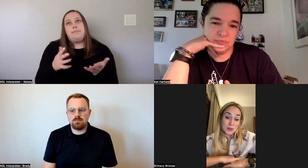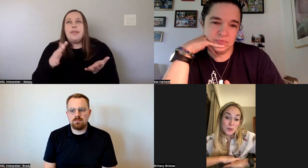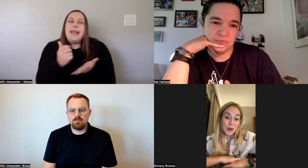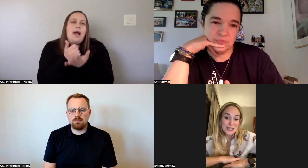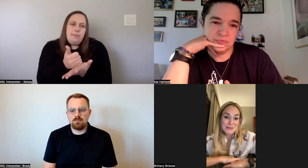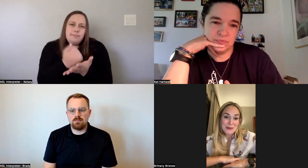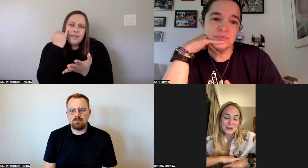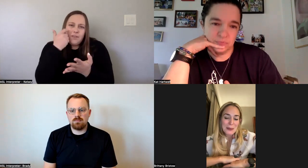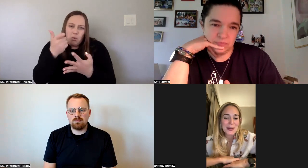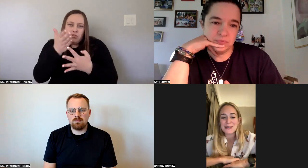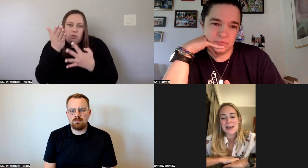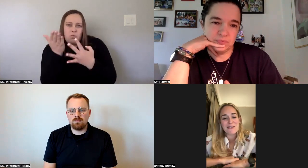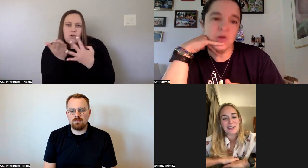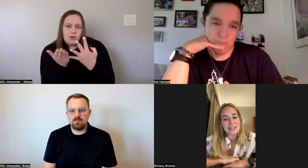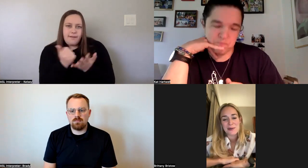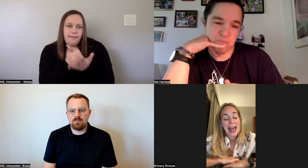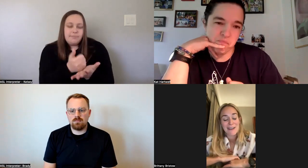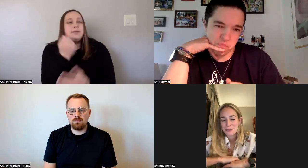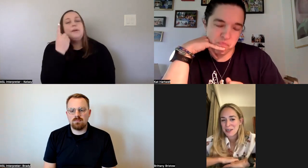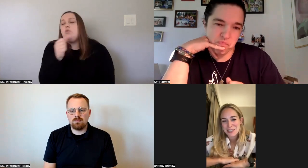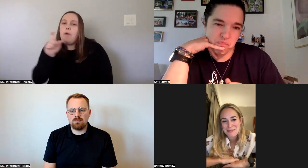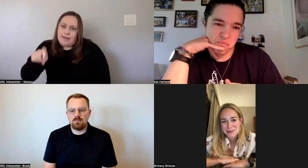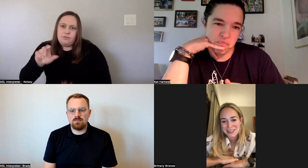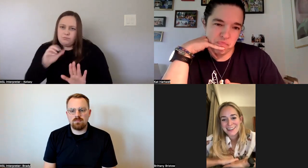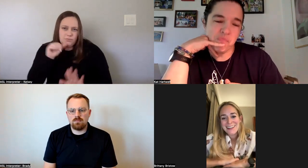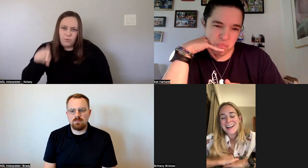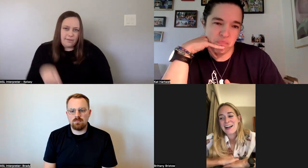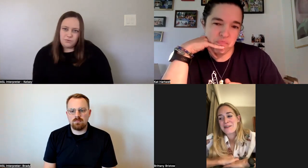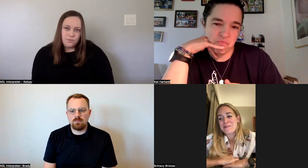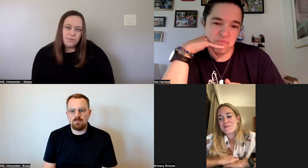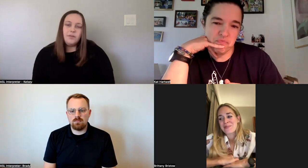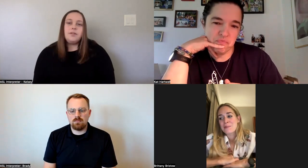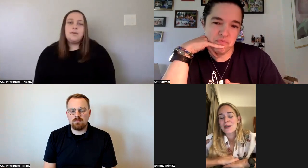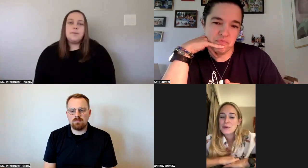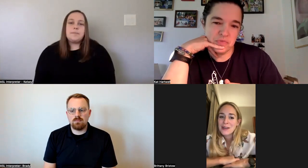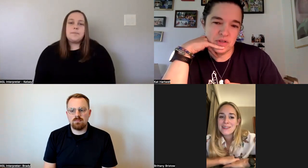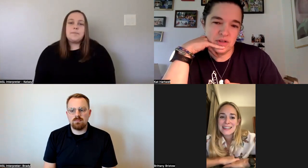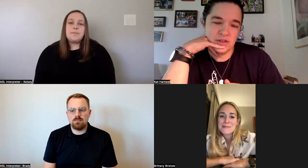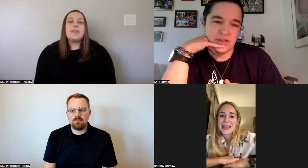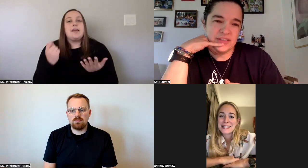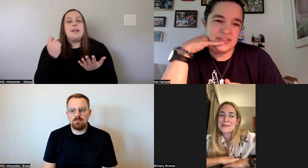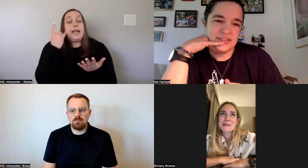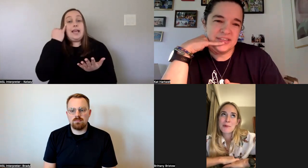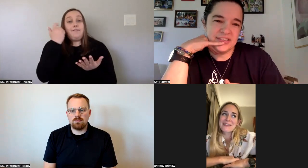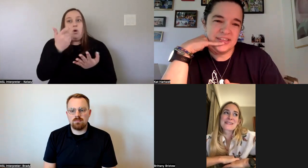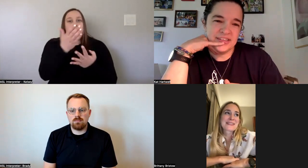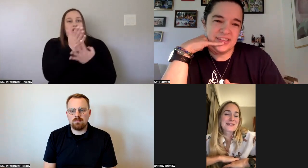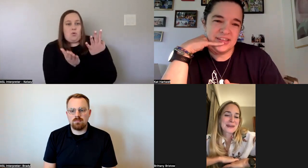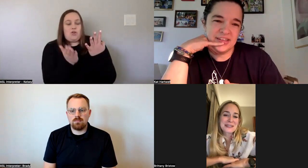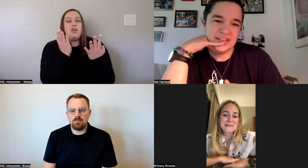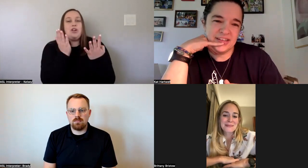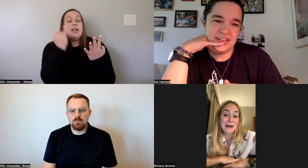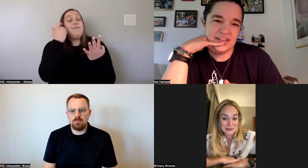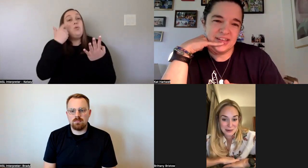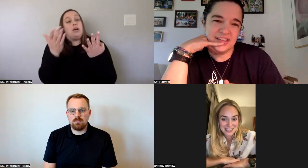help to watch them in order, but you definitely don't have to watch them in order. but you will end up getting some spoilers if you